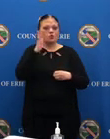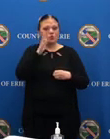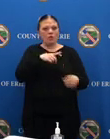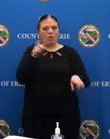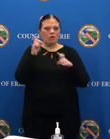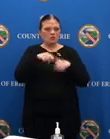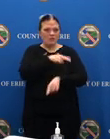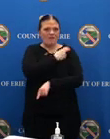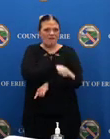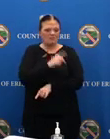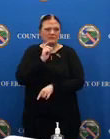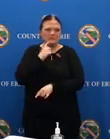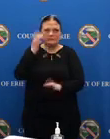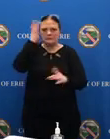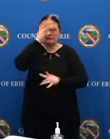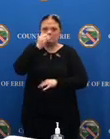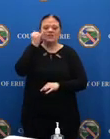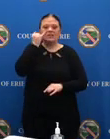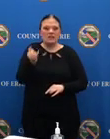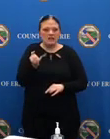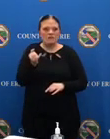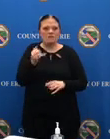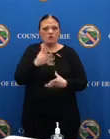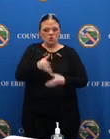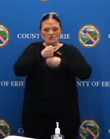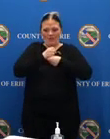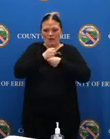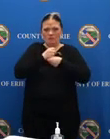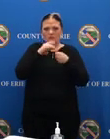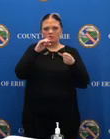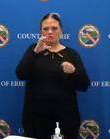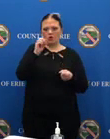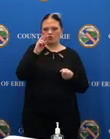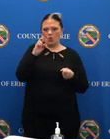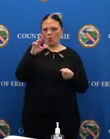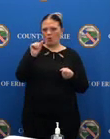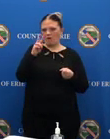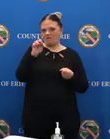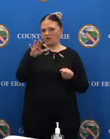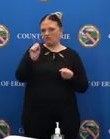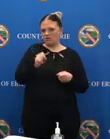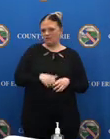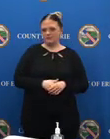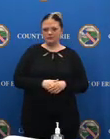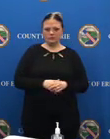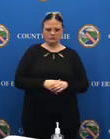illness if you do get and contract the coronavirus.